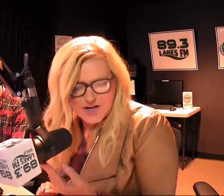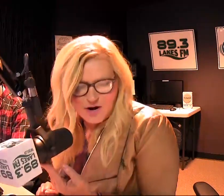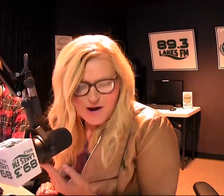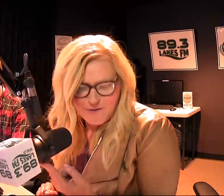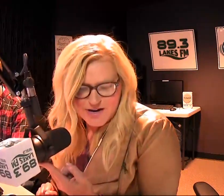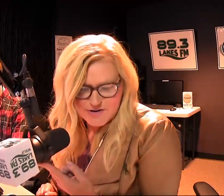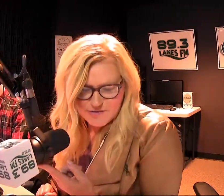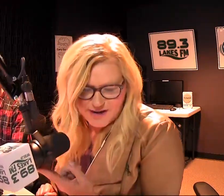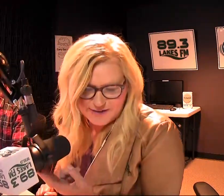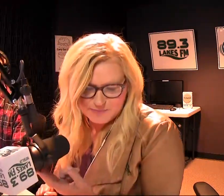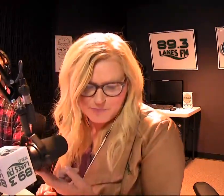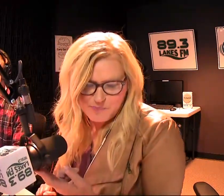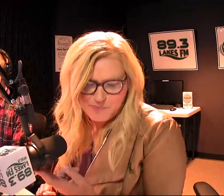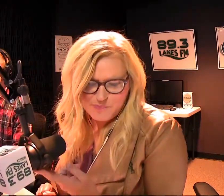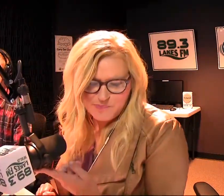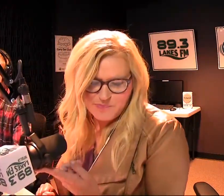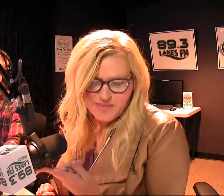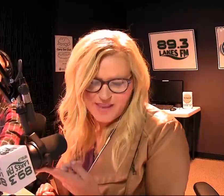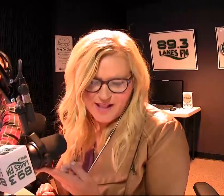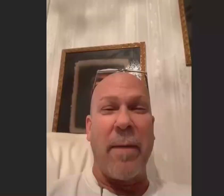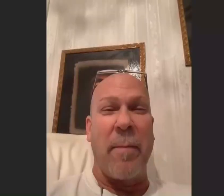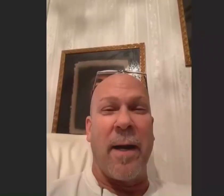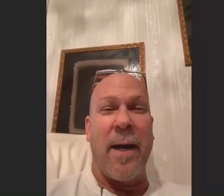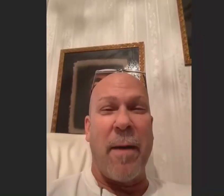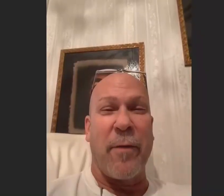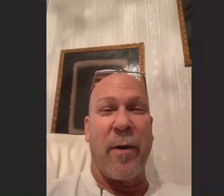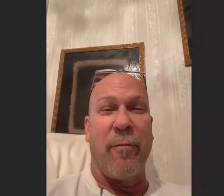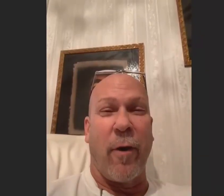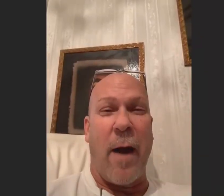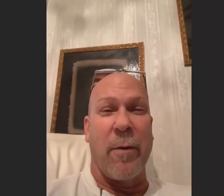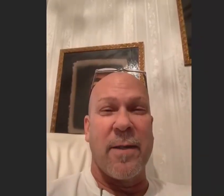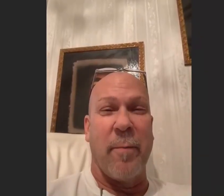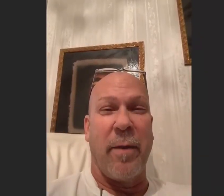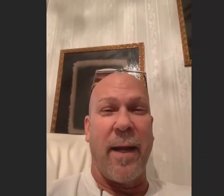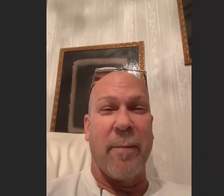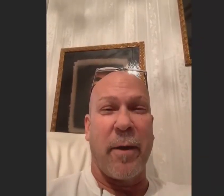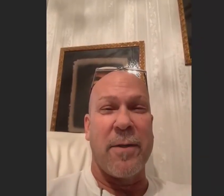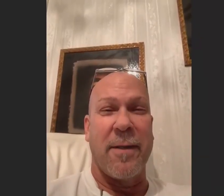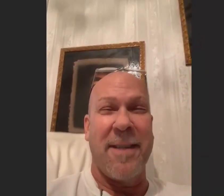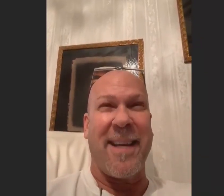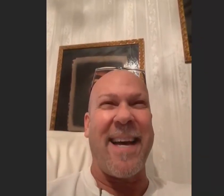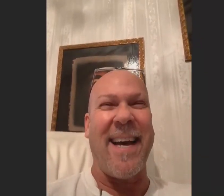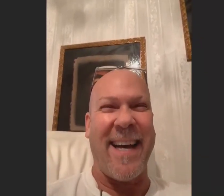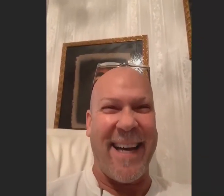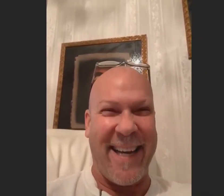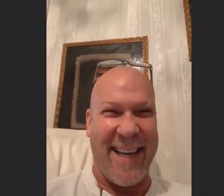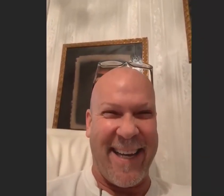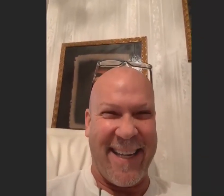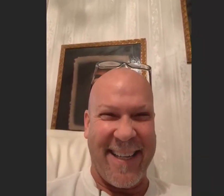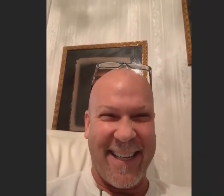you here on the show. How are you doing? I'm good, but I'm going to need about three or four hours to complain in person.